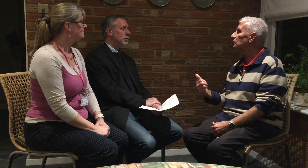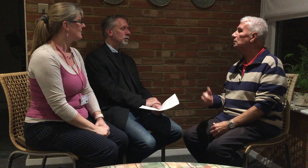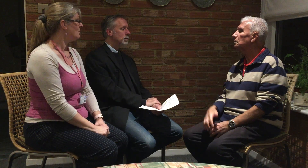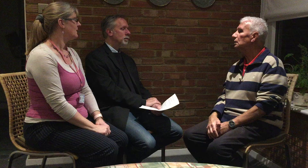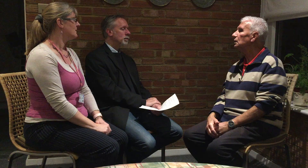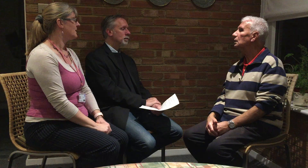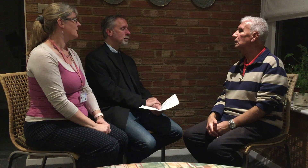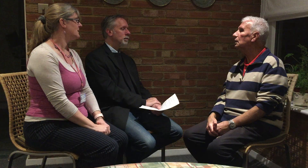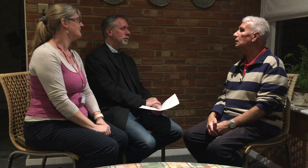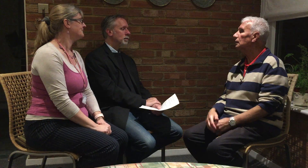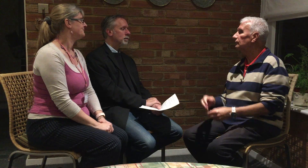Oh wow, that'd be good.